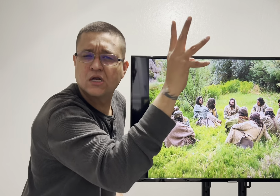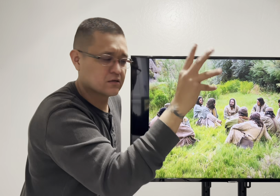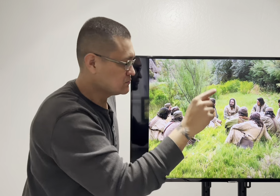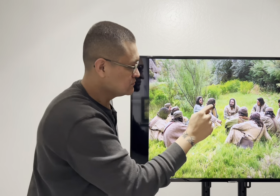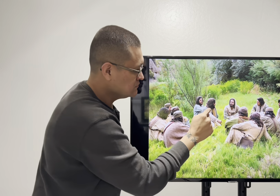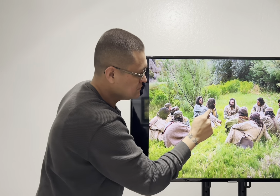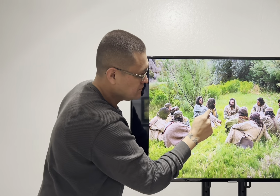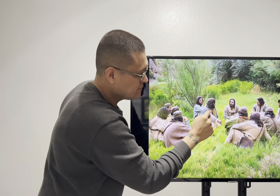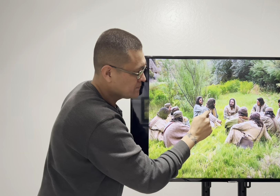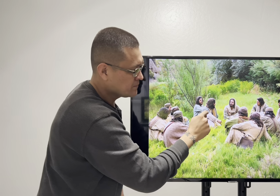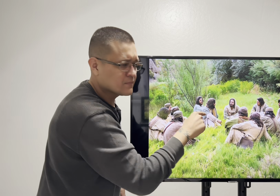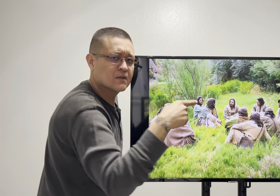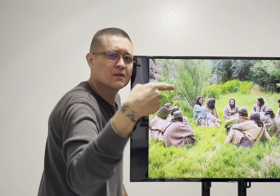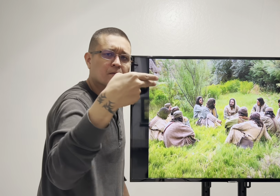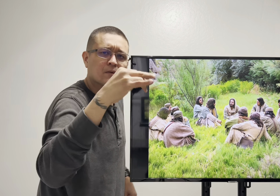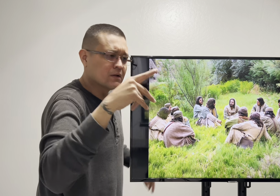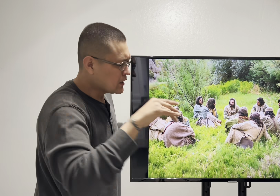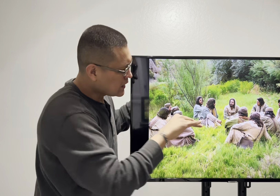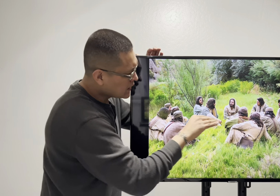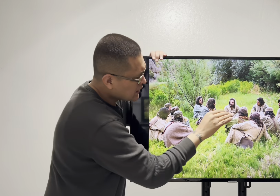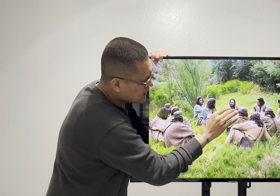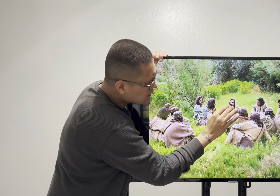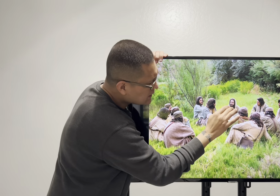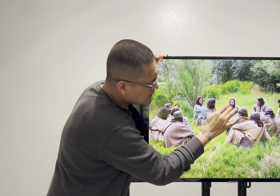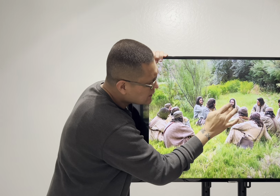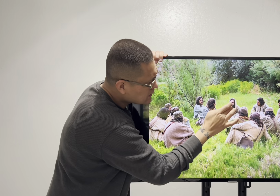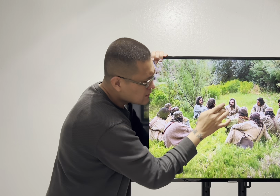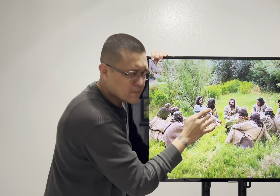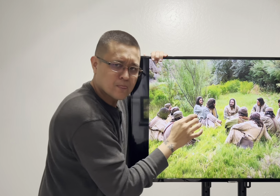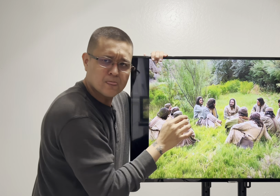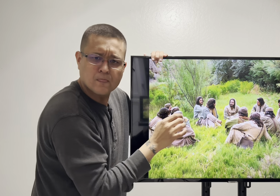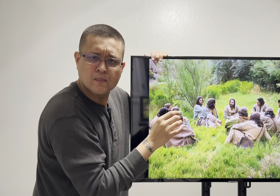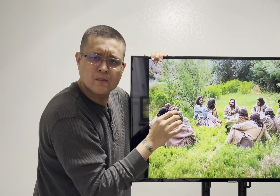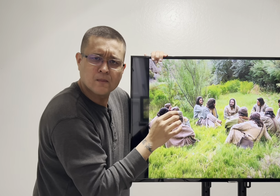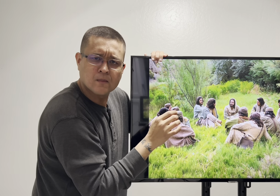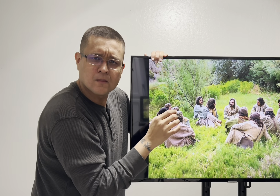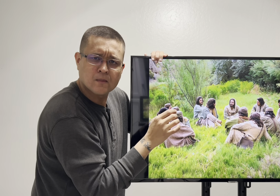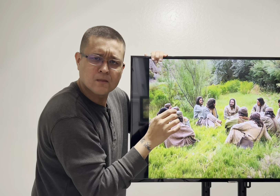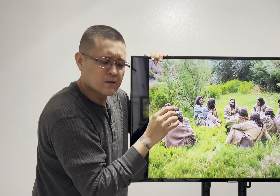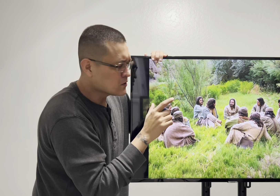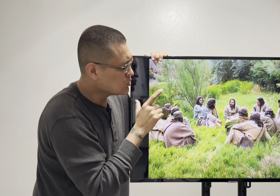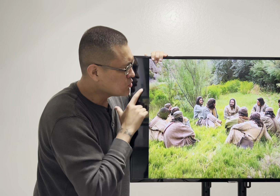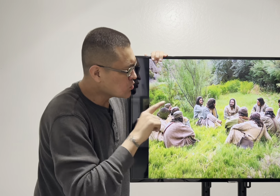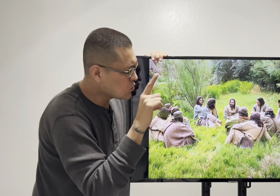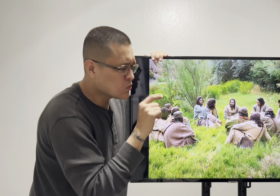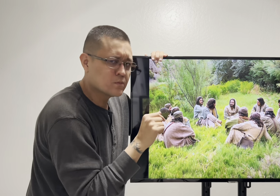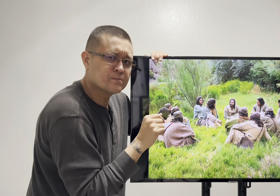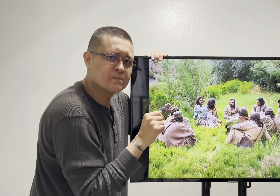You know, we're pretending that this one here is Philip. And he maybe is like, hey, Jesus,